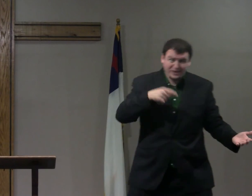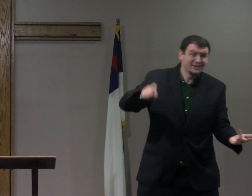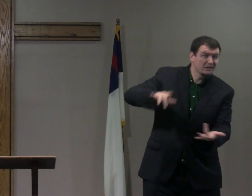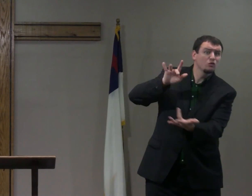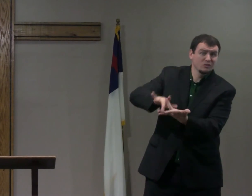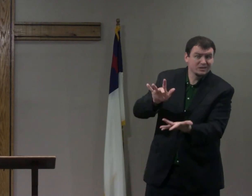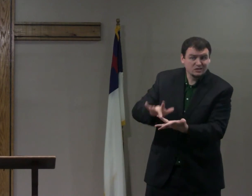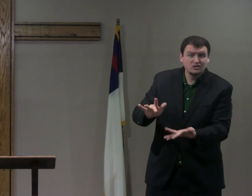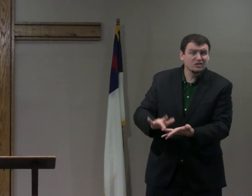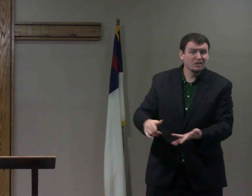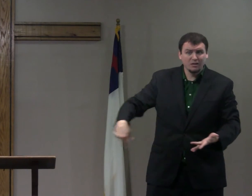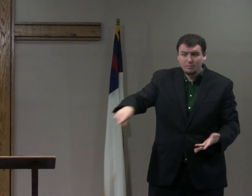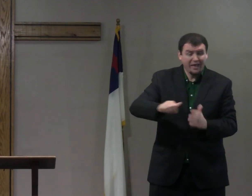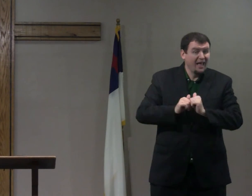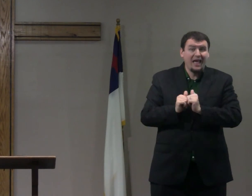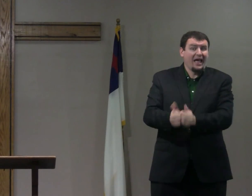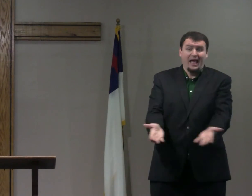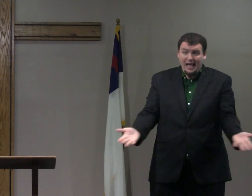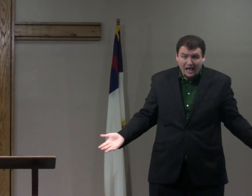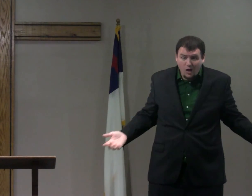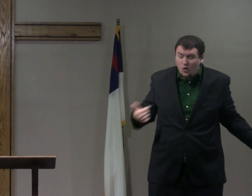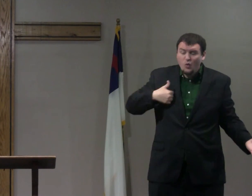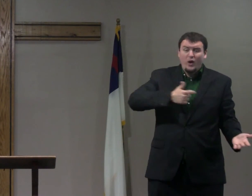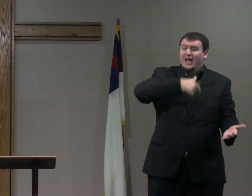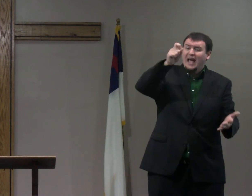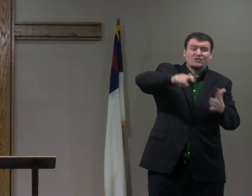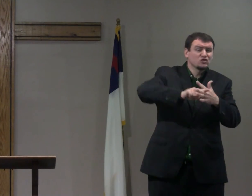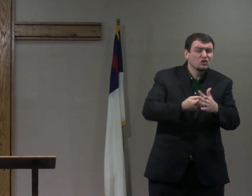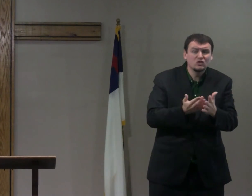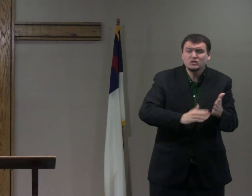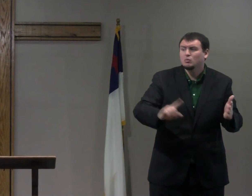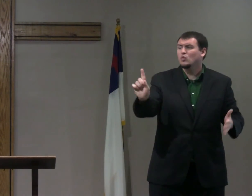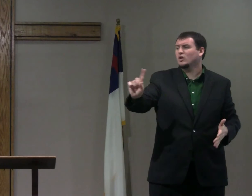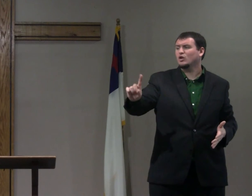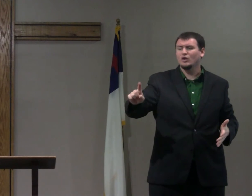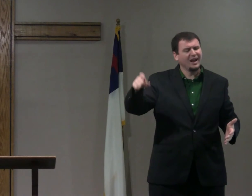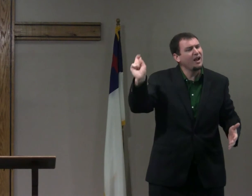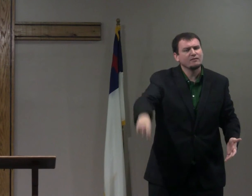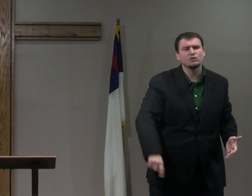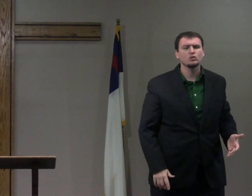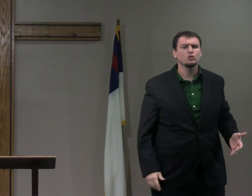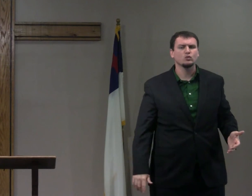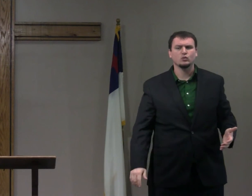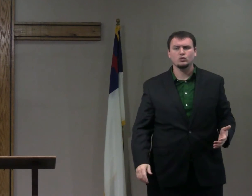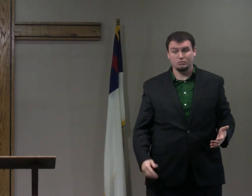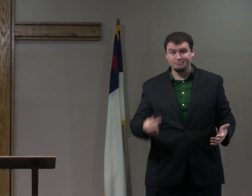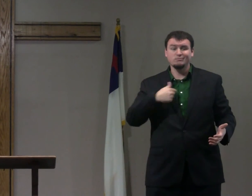dying. And we need to reach them. And how? How? We have to start. We have to start somewhere.